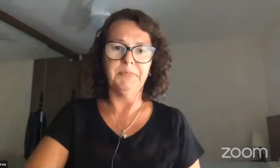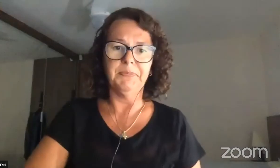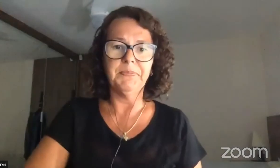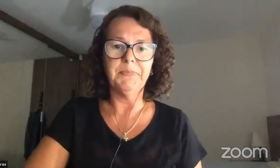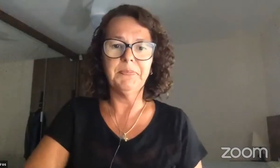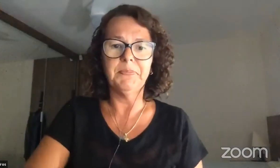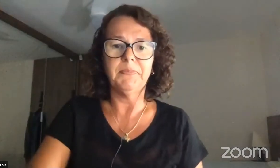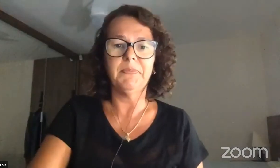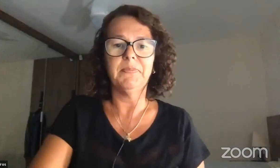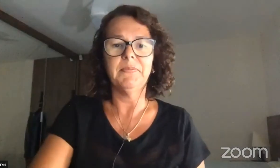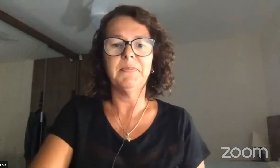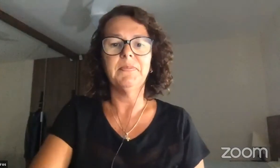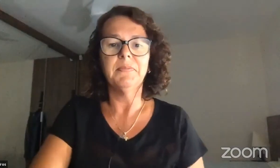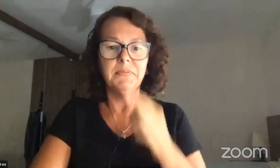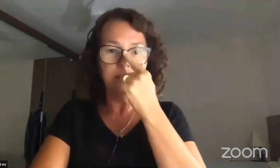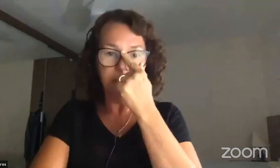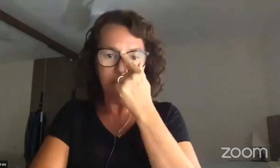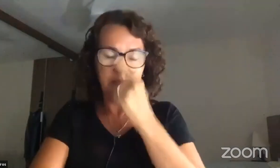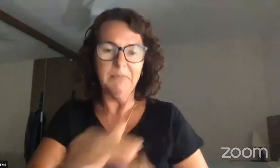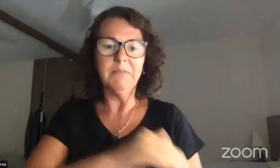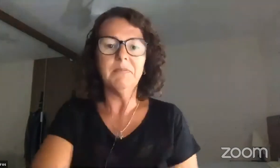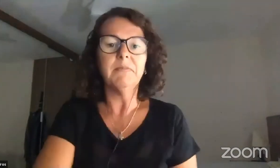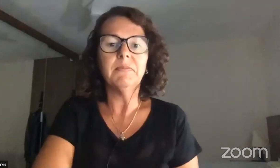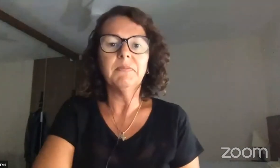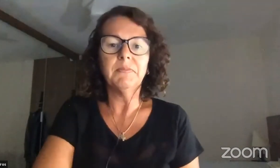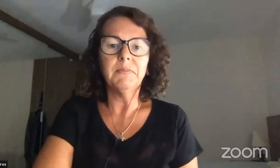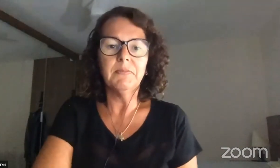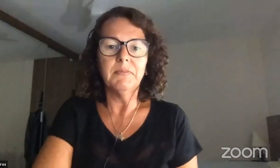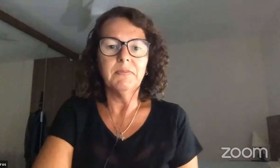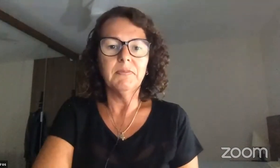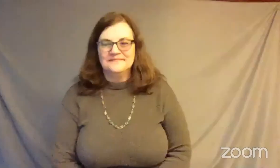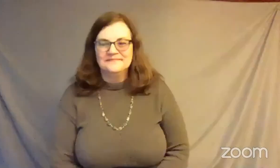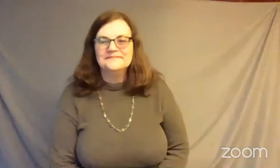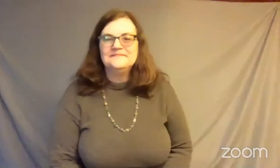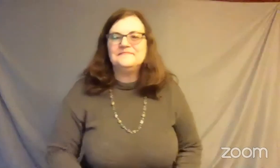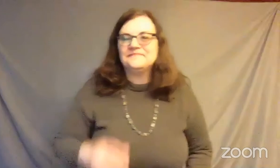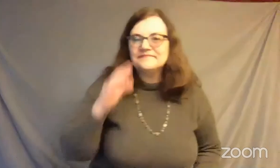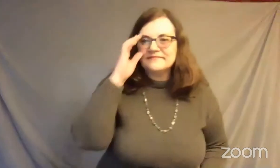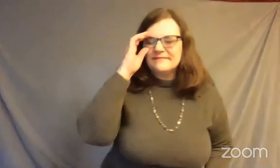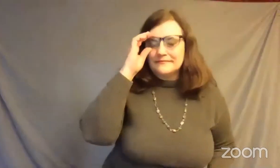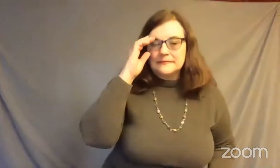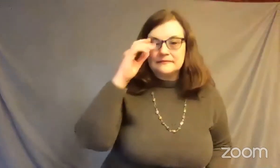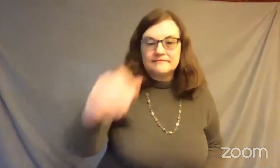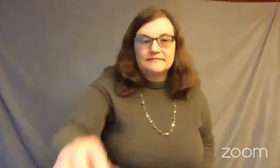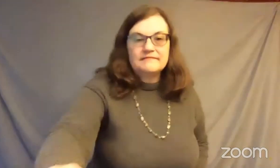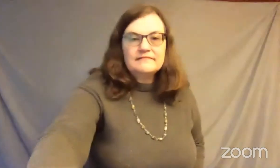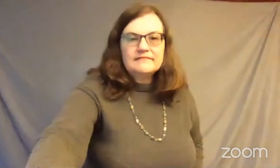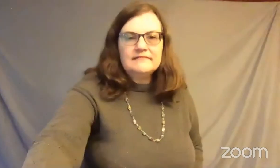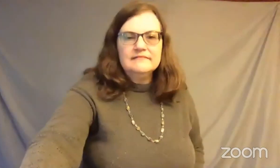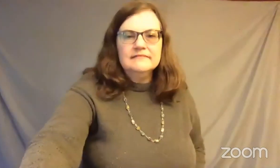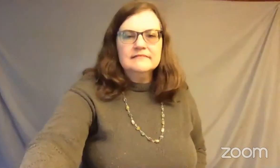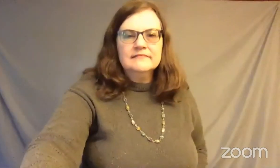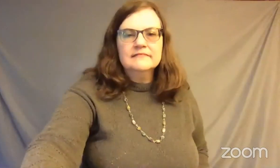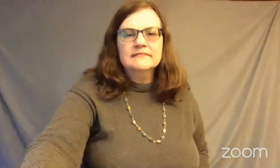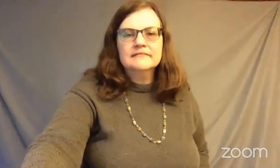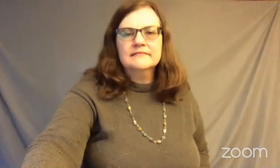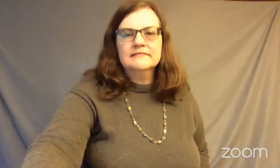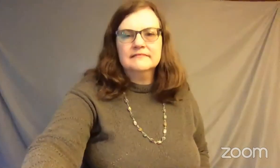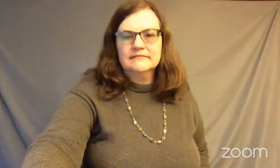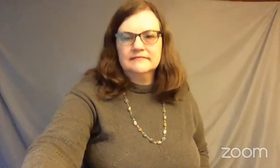Do you think that deaf children should have early access to language, or do you think that it should be to sign language, or do you think that it should be something